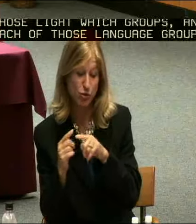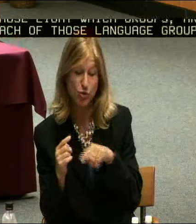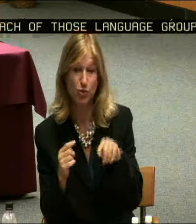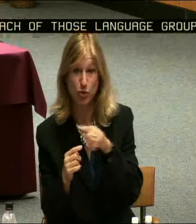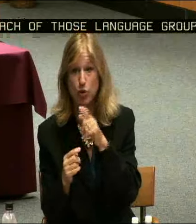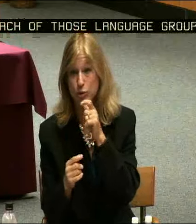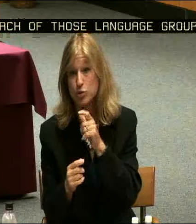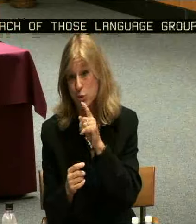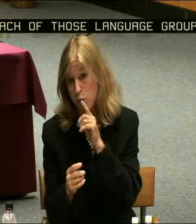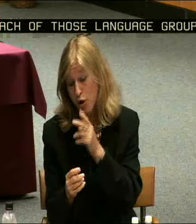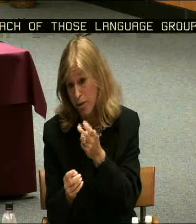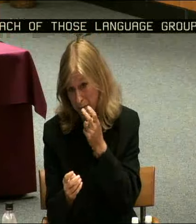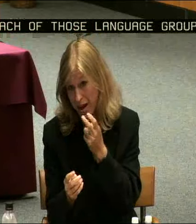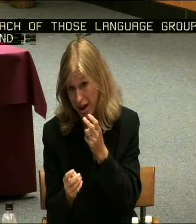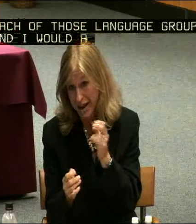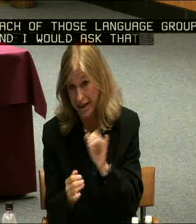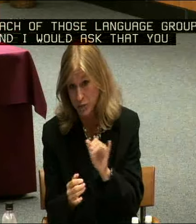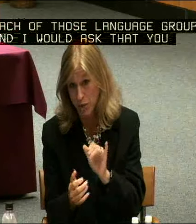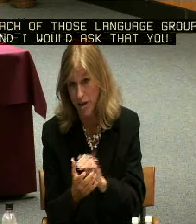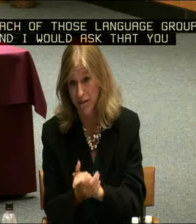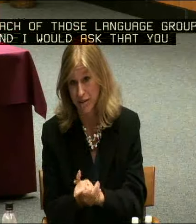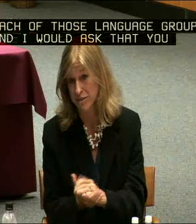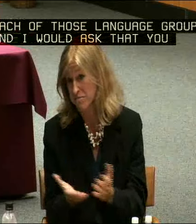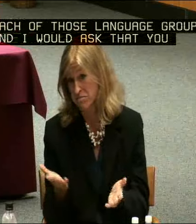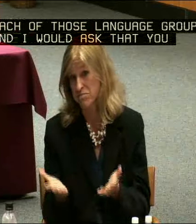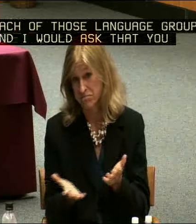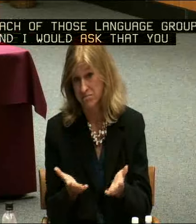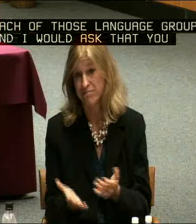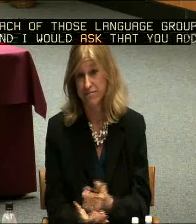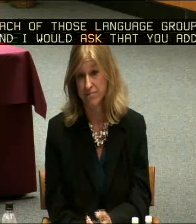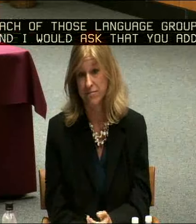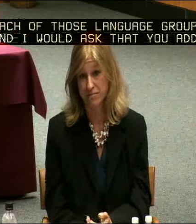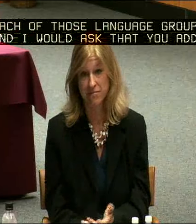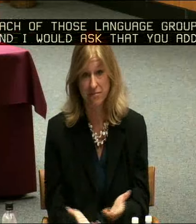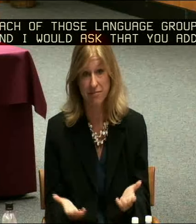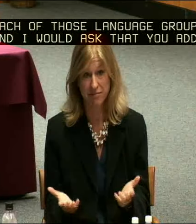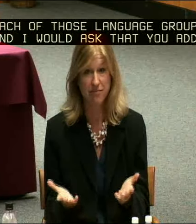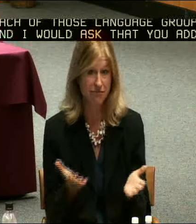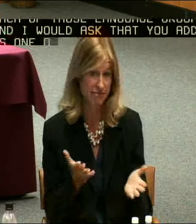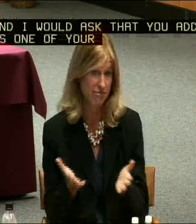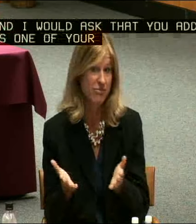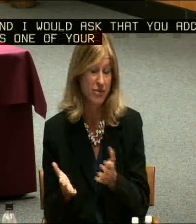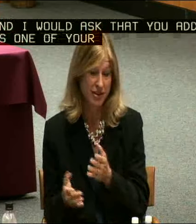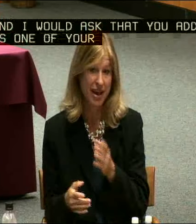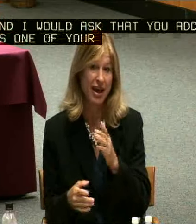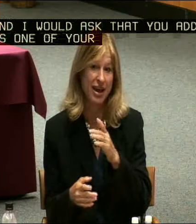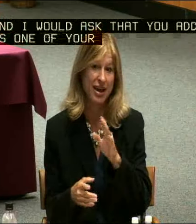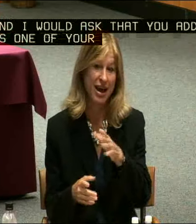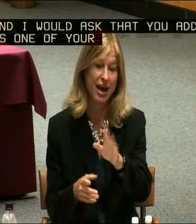ASL as one of your languages, and to consider those who are deaf and blind as well.